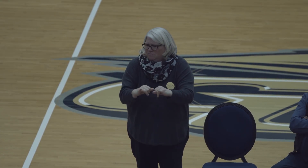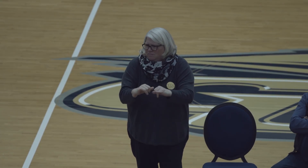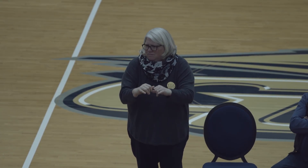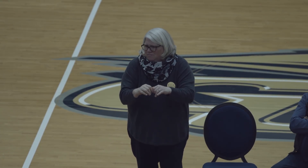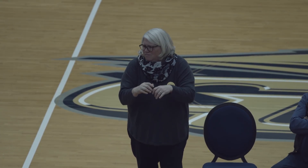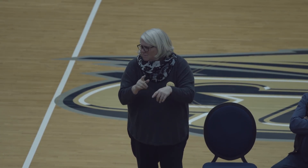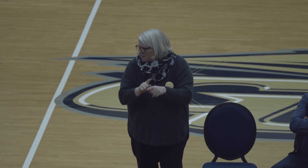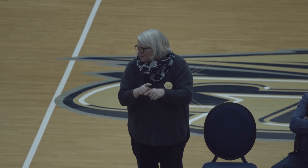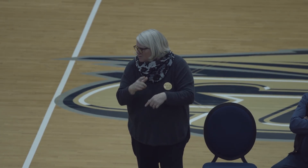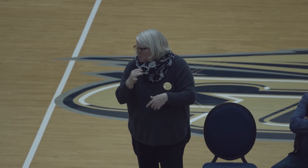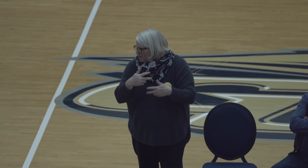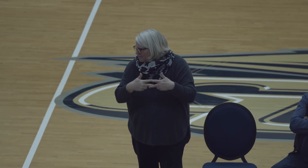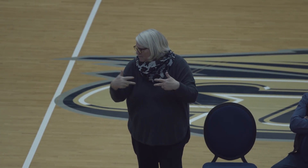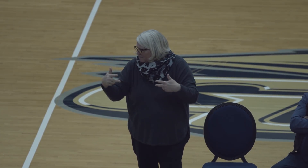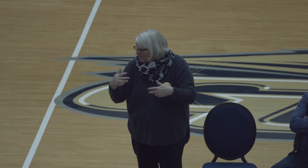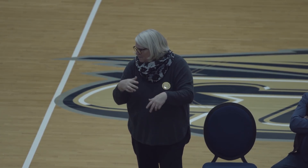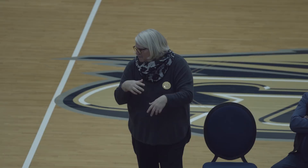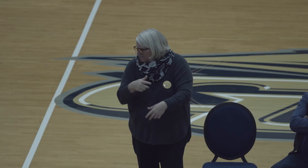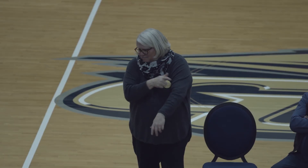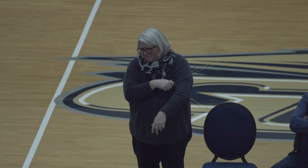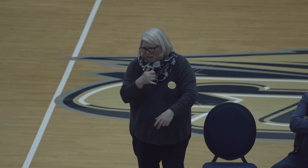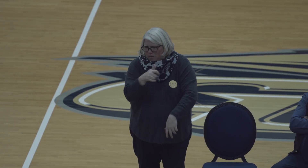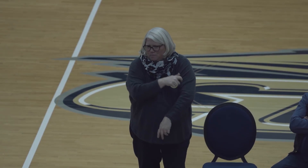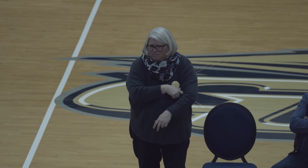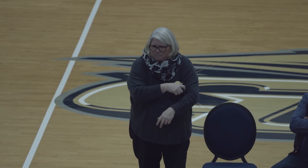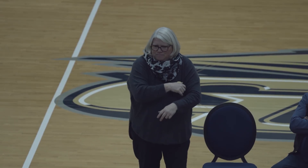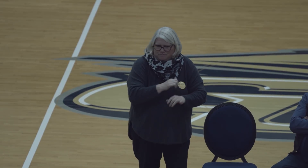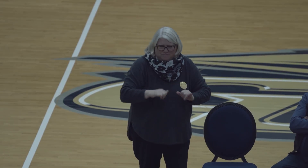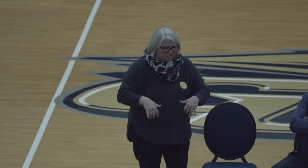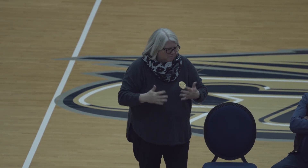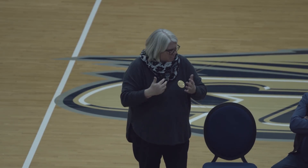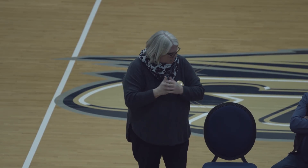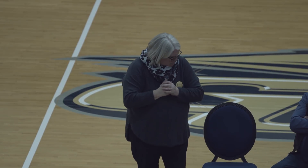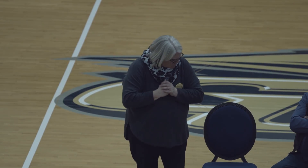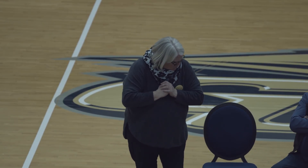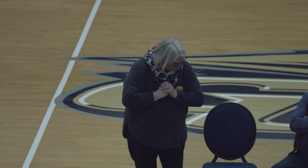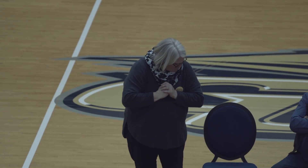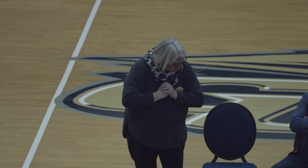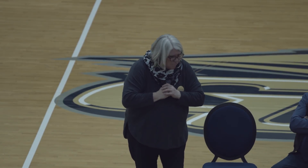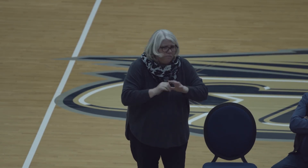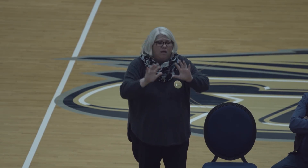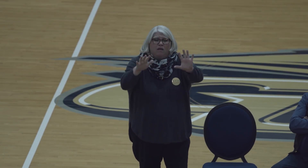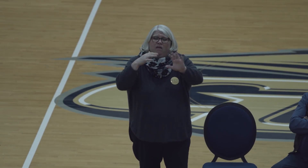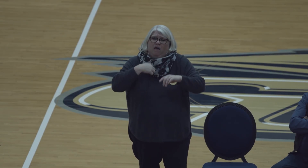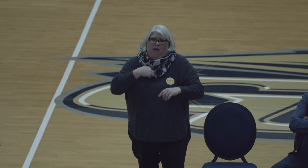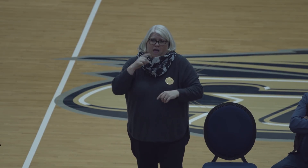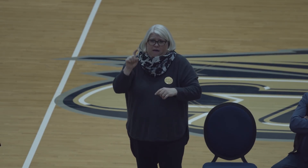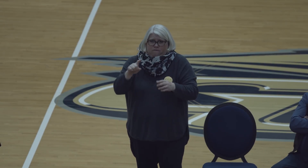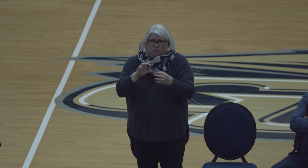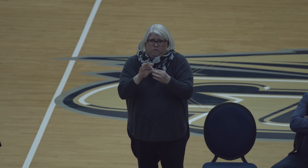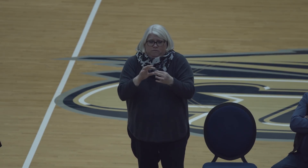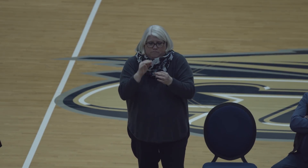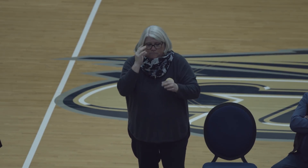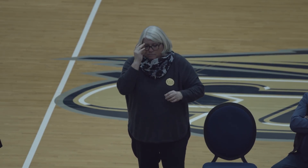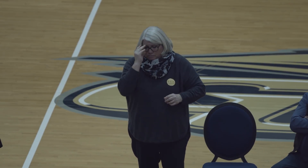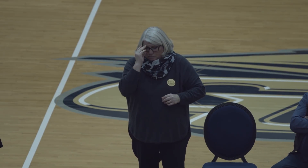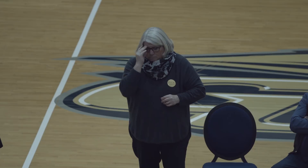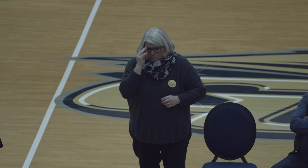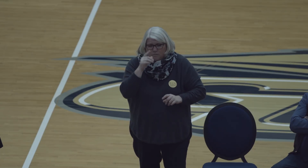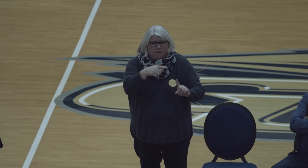the ins and outs of it, so I stayed scribing throughout that week and working on the ribbon committees. Oh, I also have